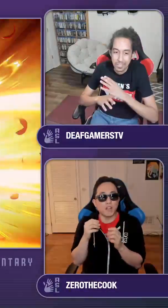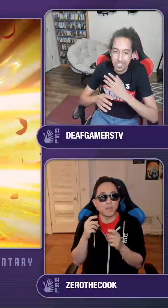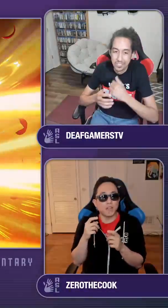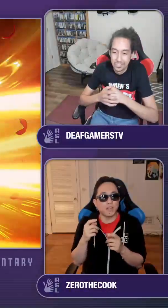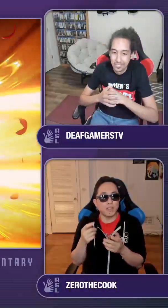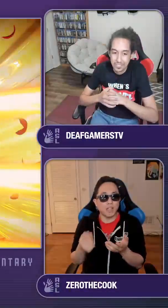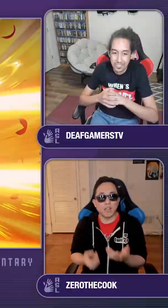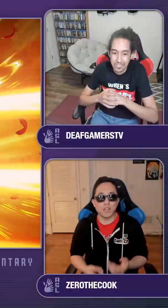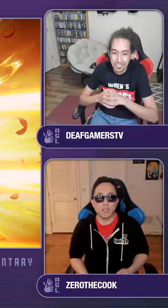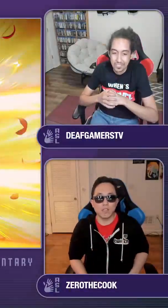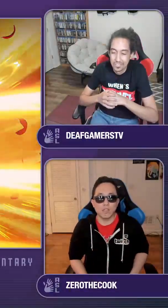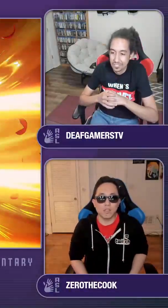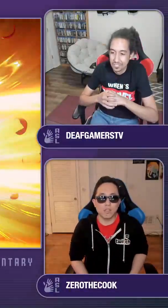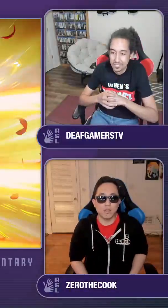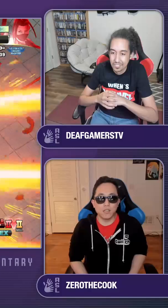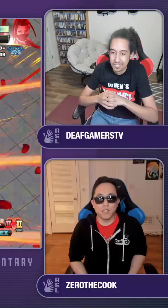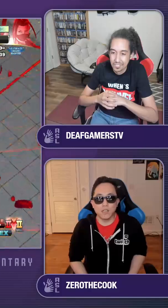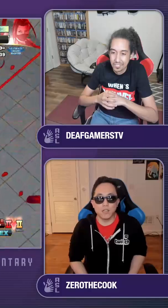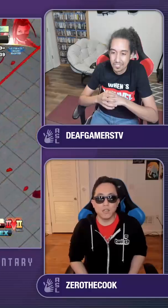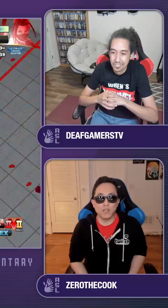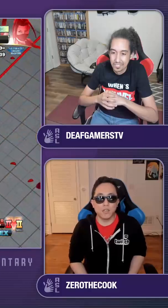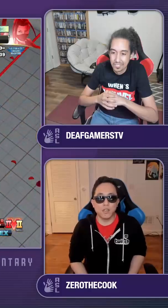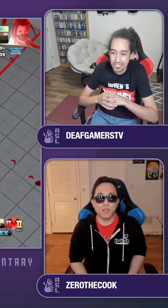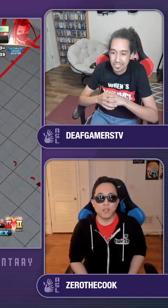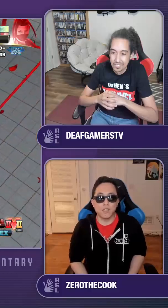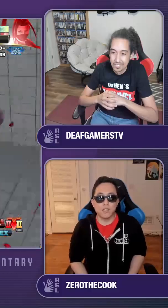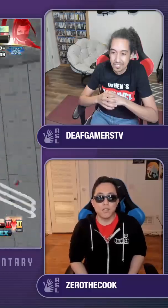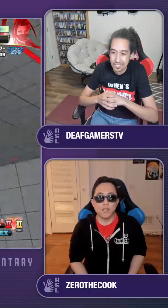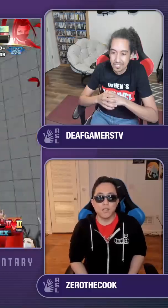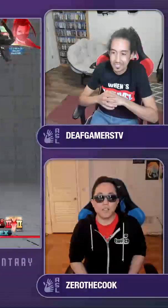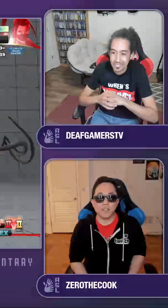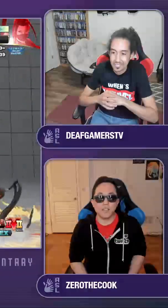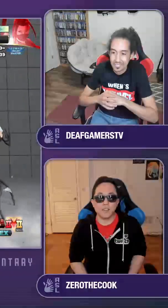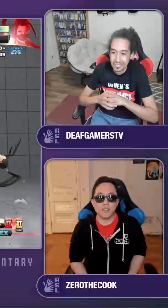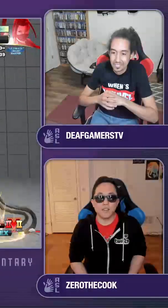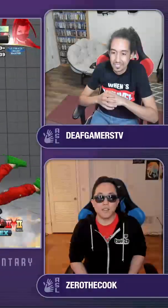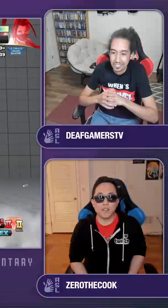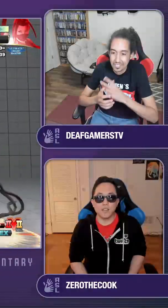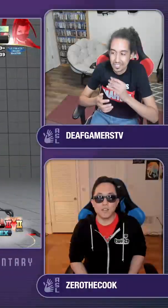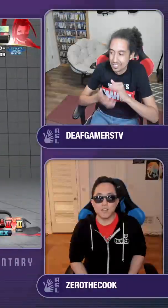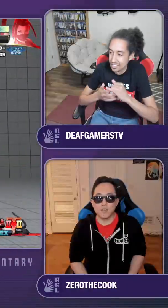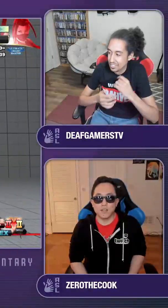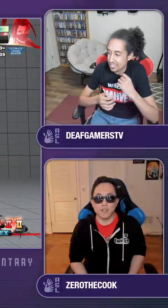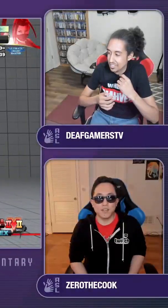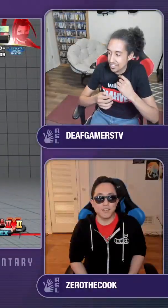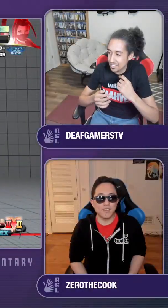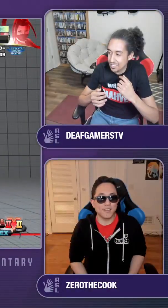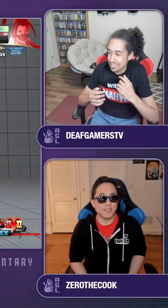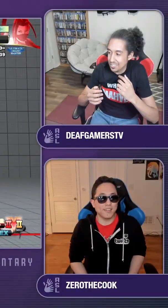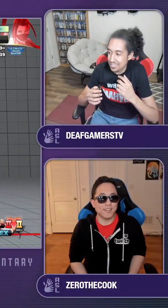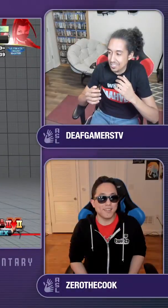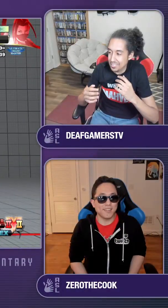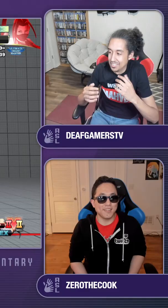wanted it to kill. Did you see how little damage that super still did? Okay. All right. Okay. All right. Let the man be. I'll buy